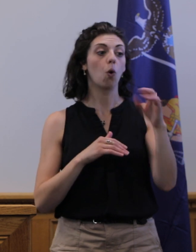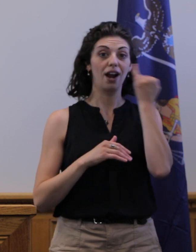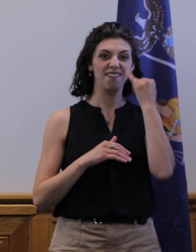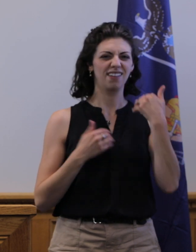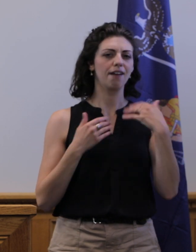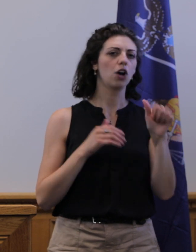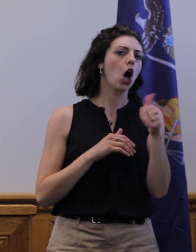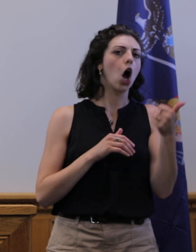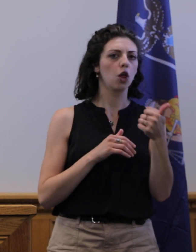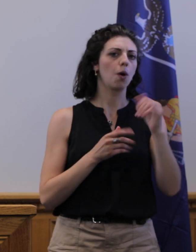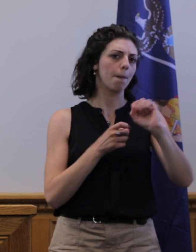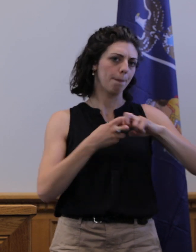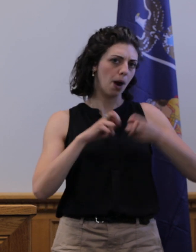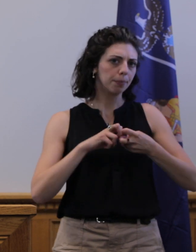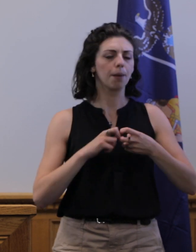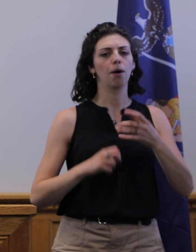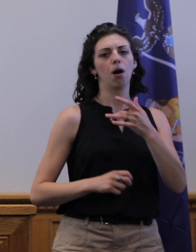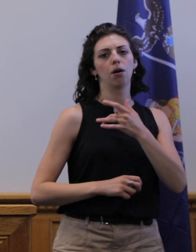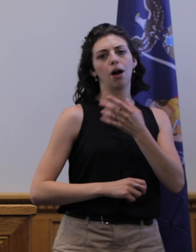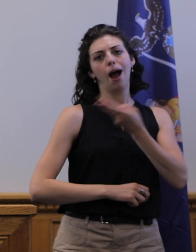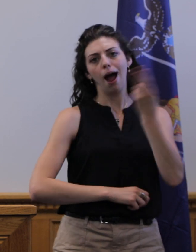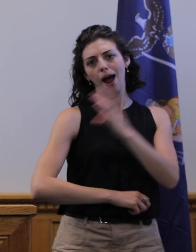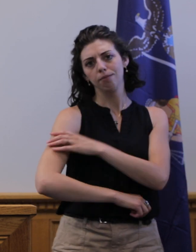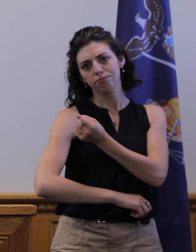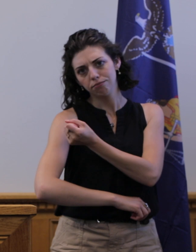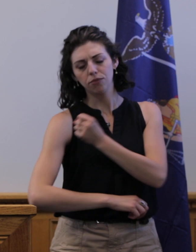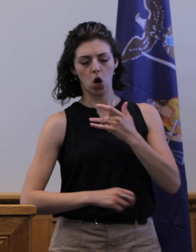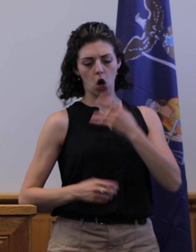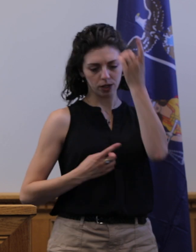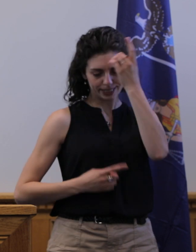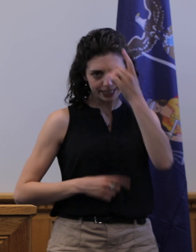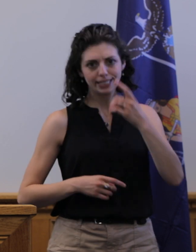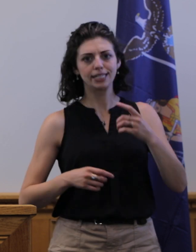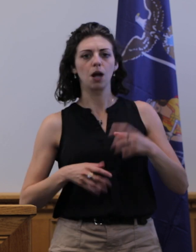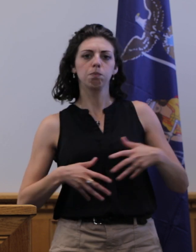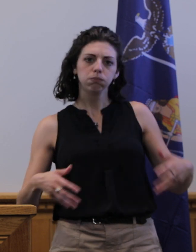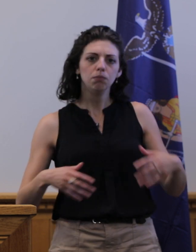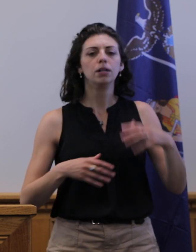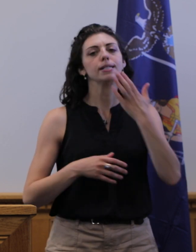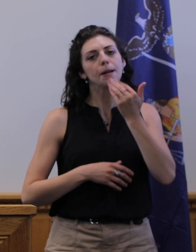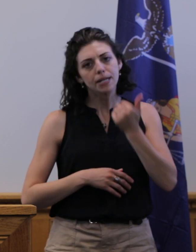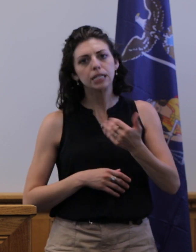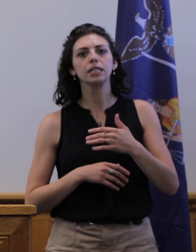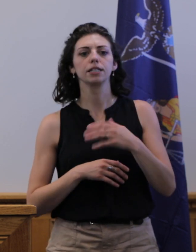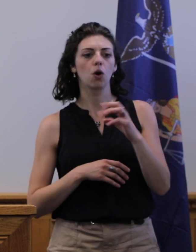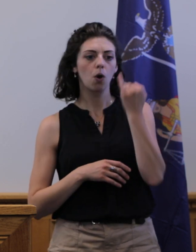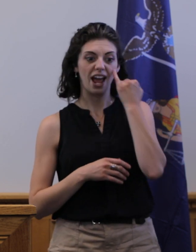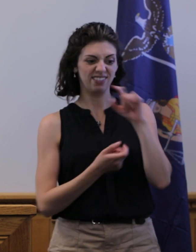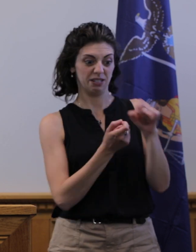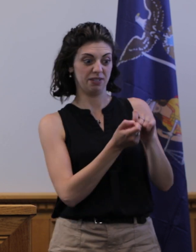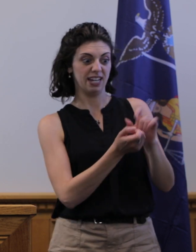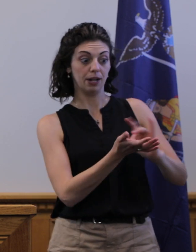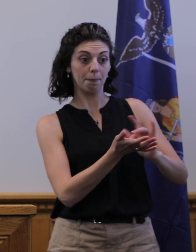such as heart disease, high blood pressure, diabetes, obesity, or take certain medications such as